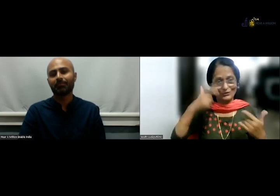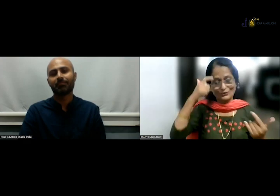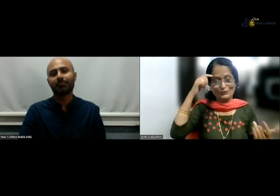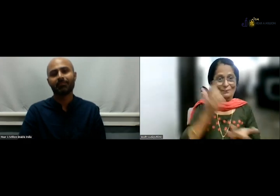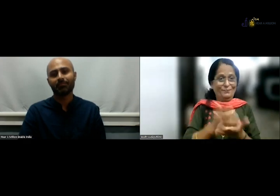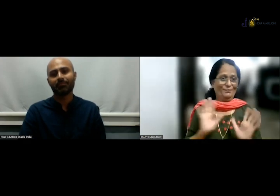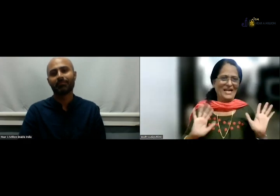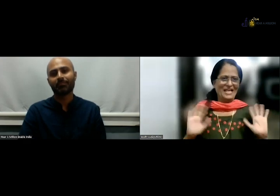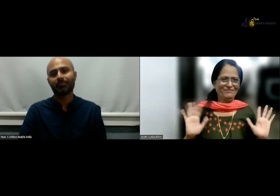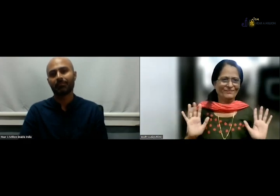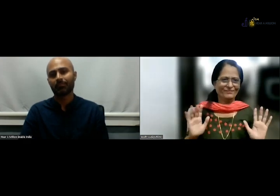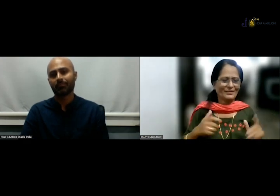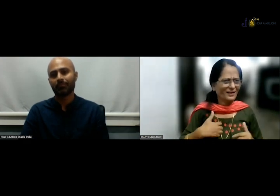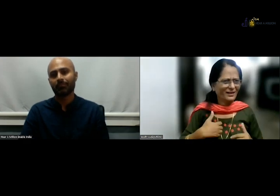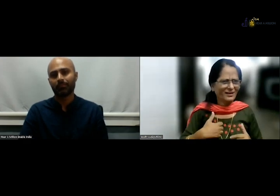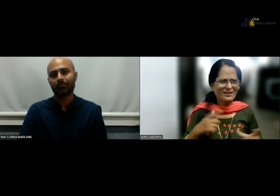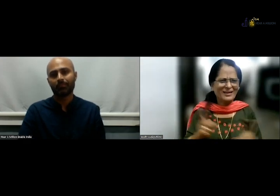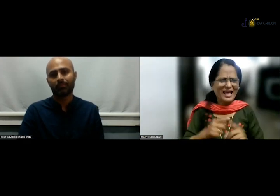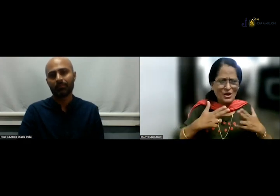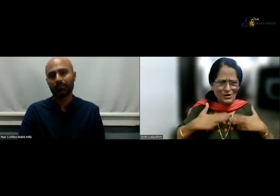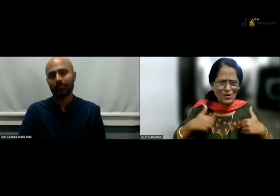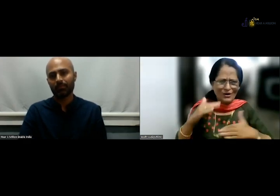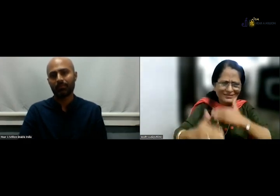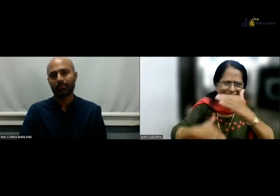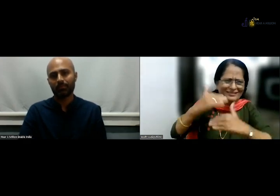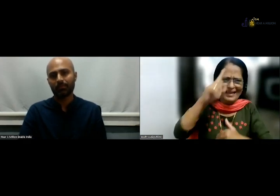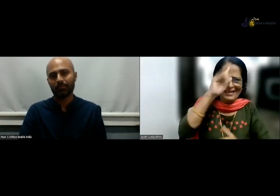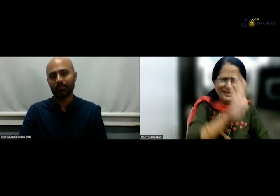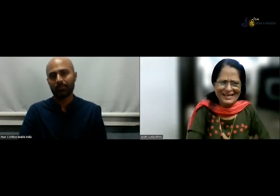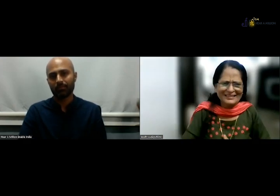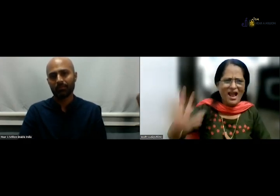I, so when she left